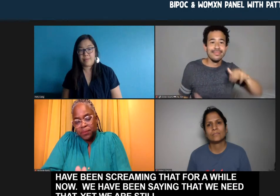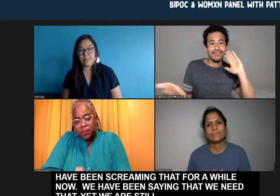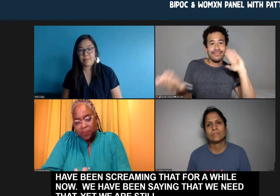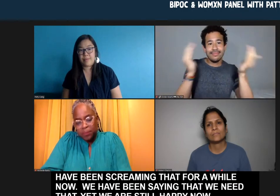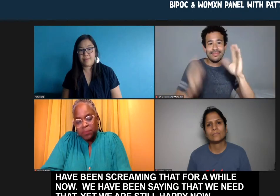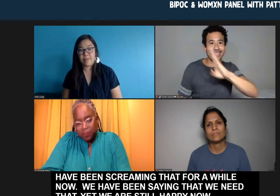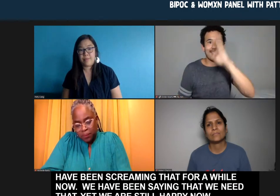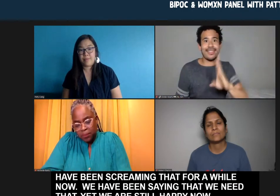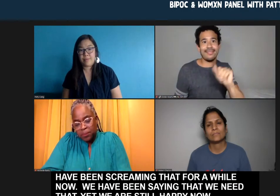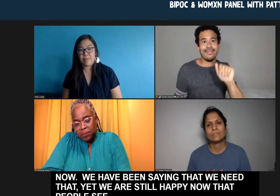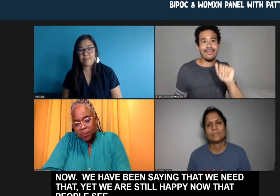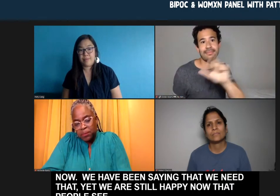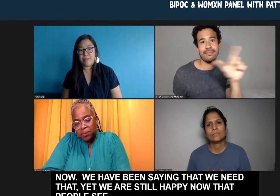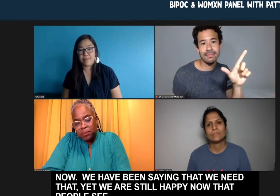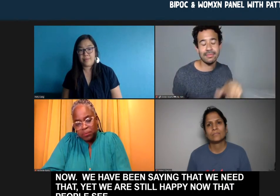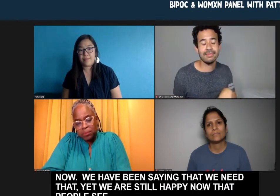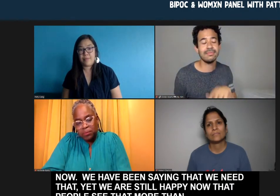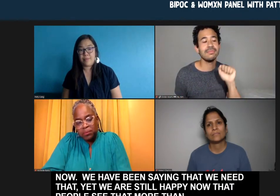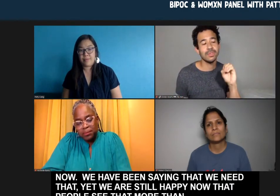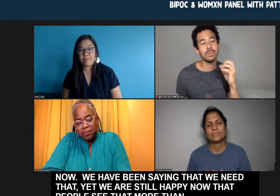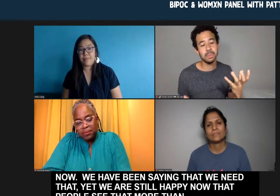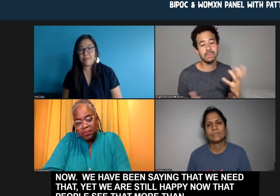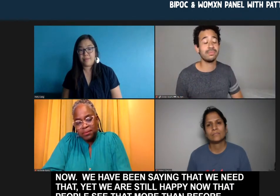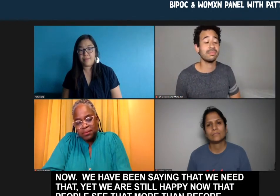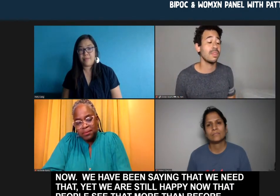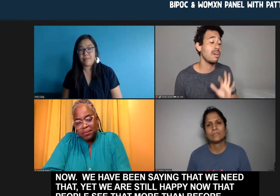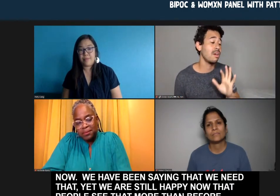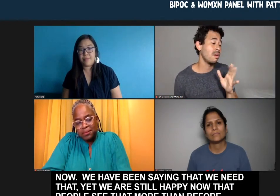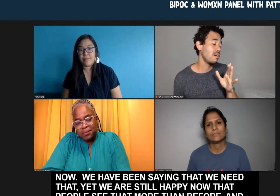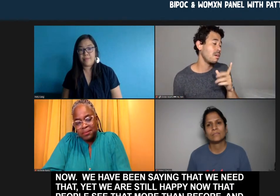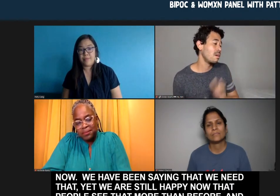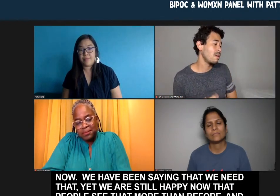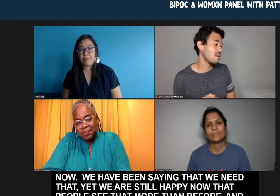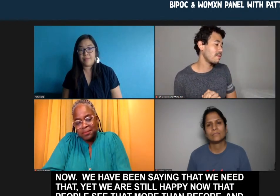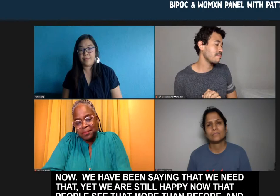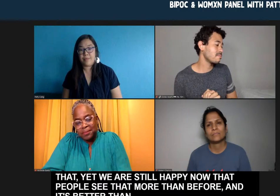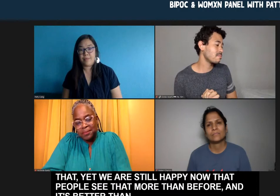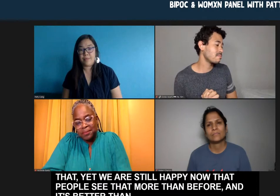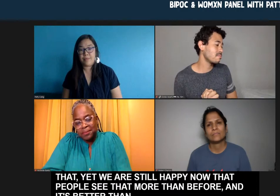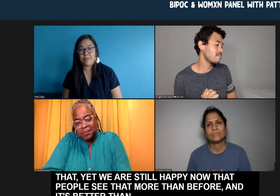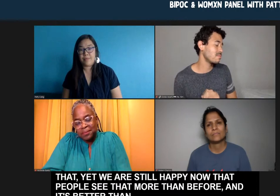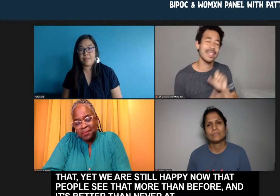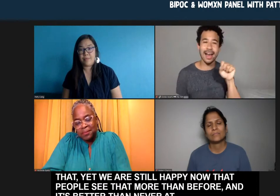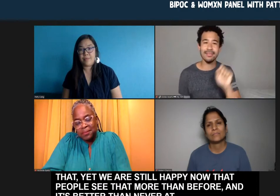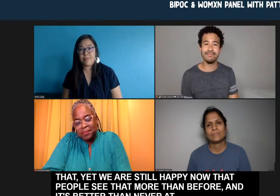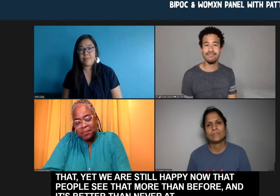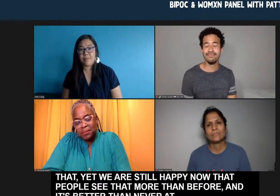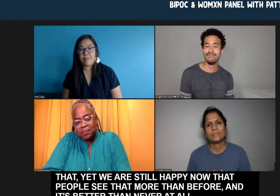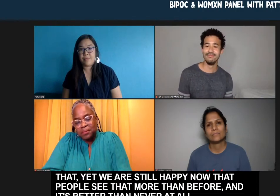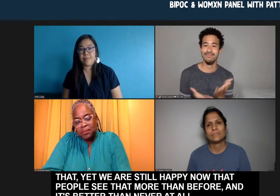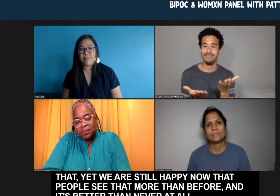before. And it's better than never at all. But